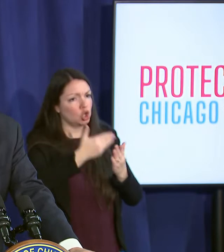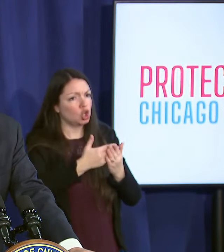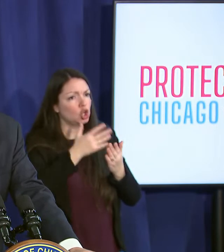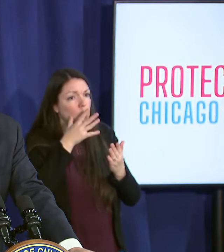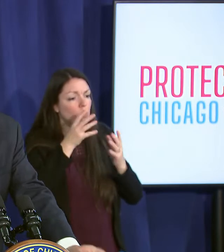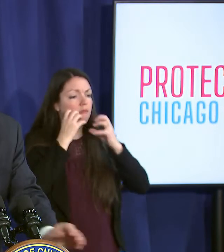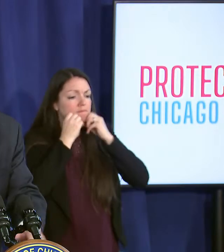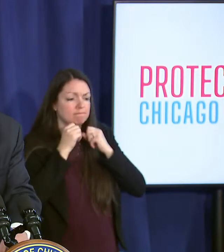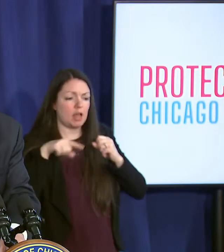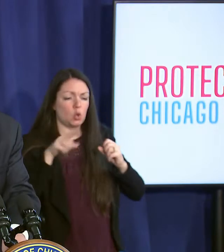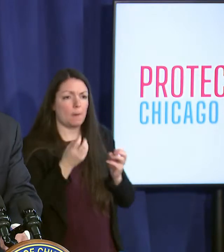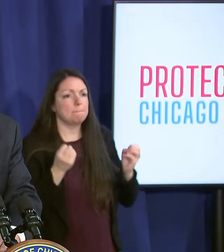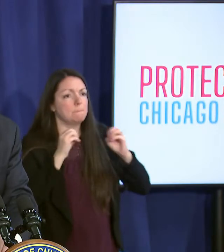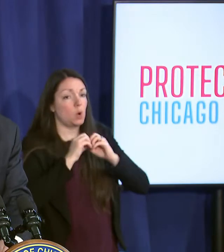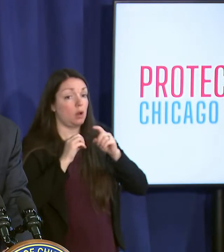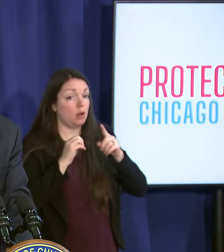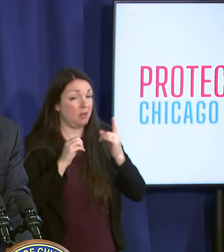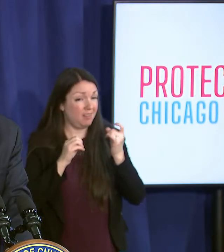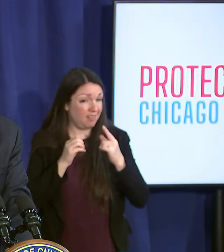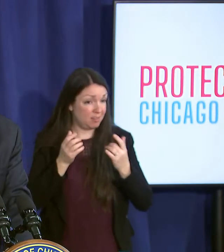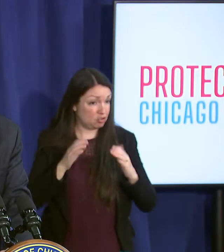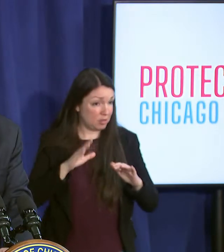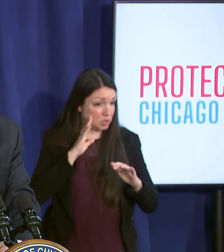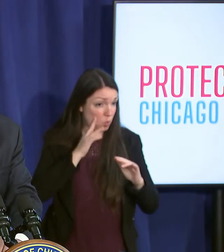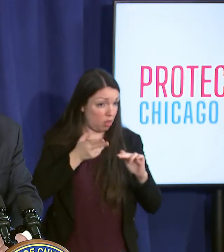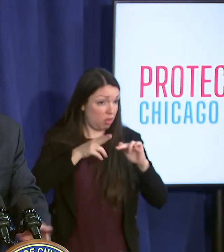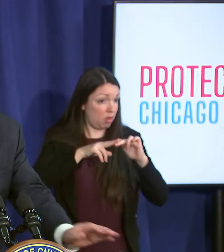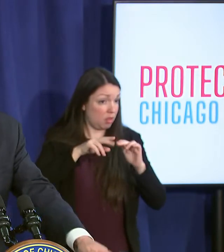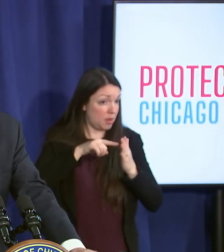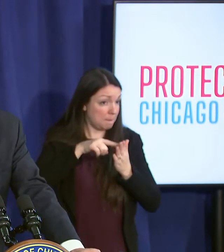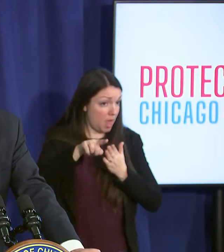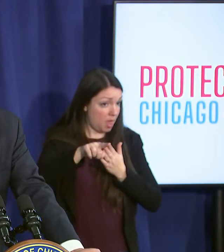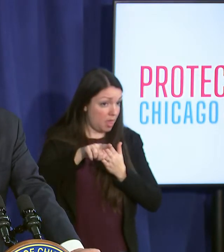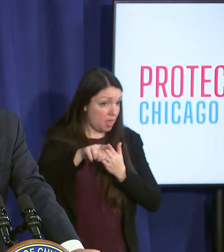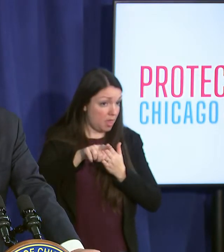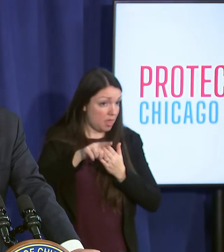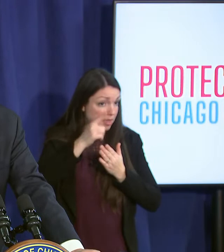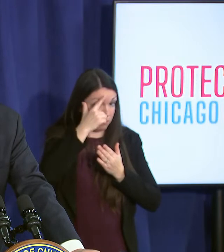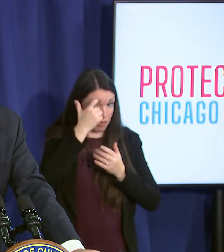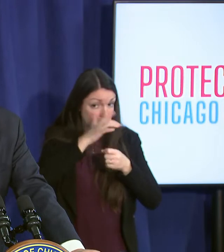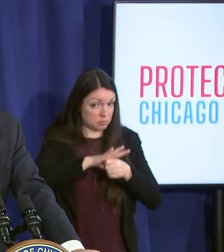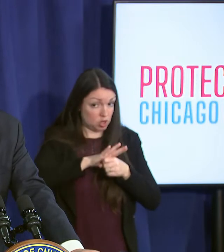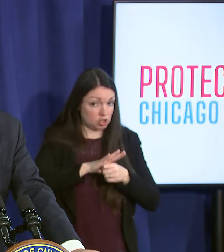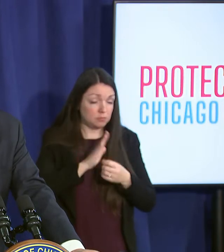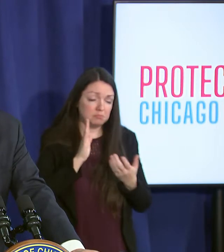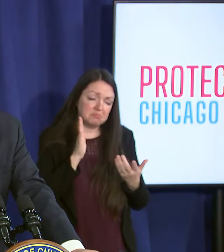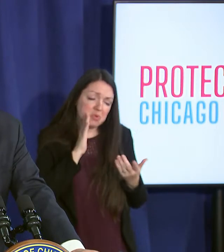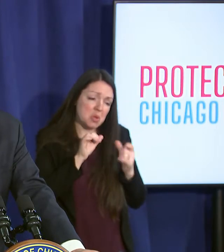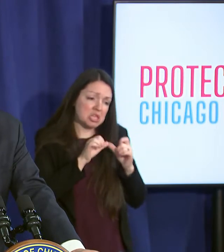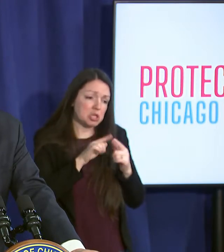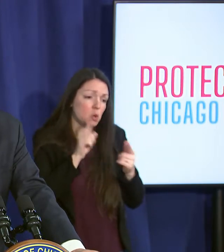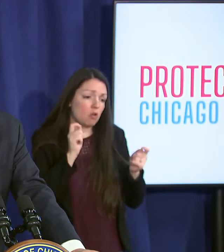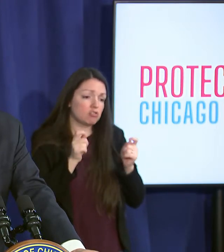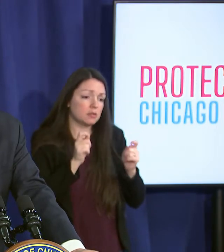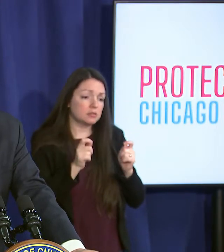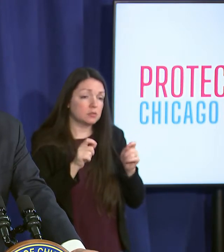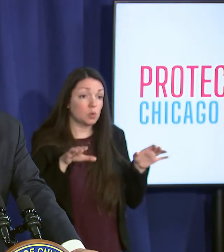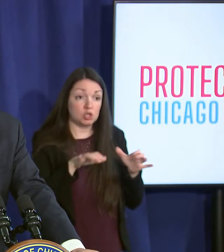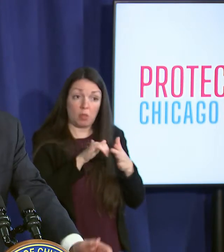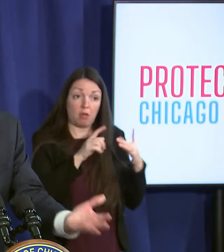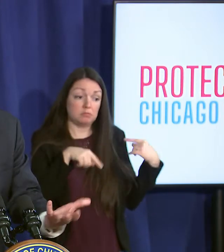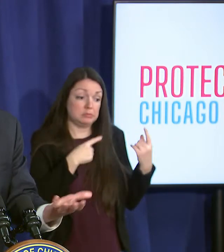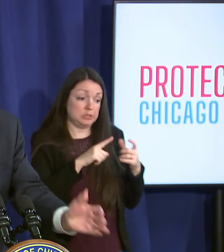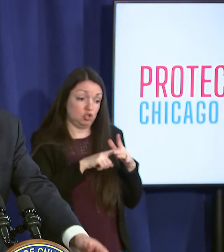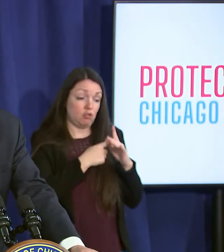value them even more. Any chance you're going to raise that compensation because the pressure is on? We'll continue to adjust. I mean, we've been doing that since the beginning of the